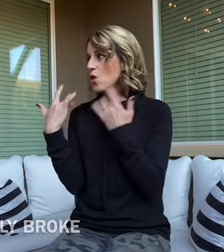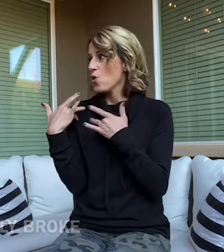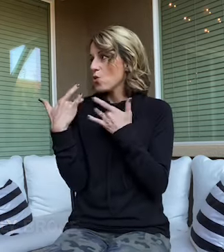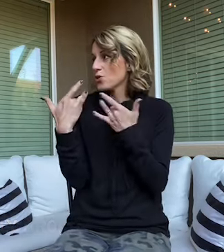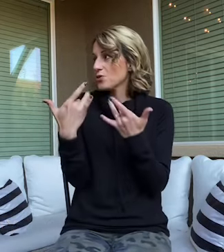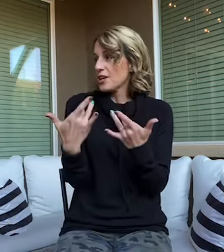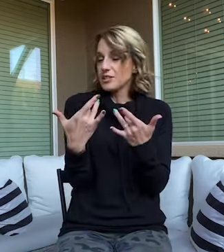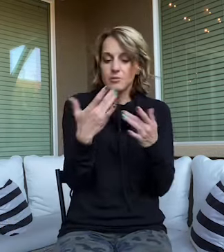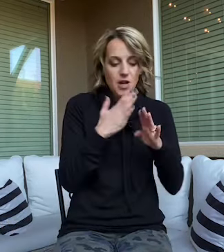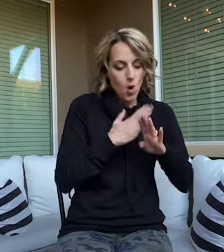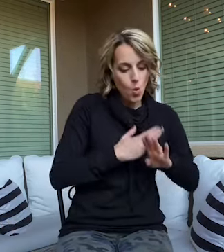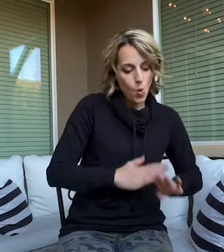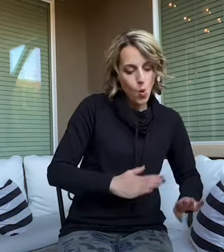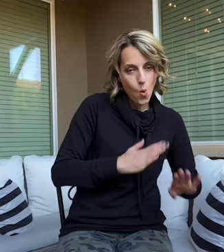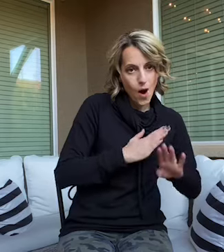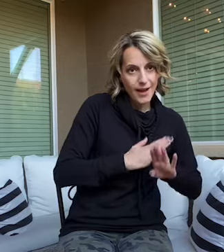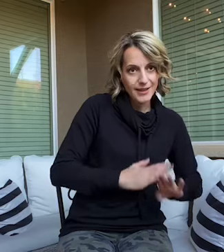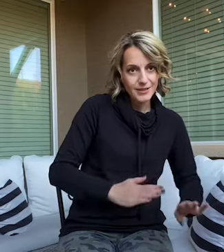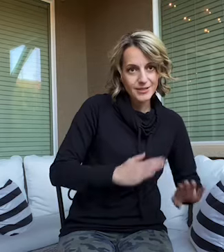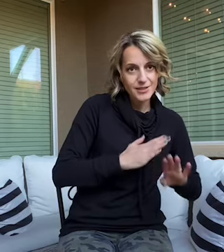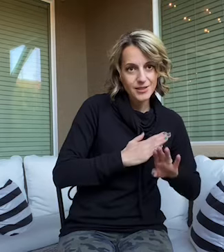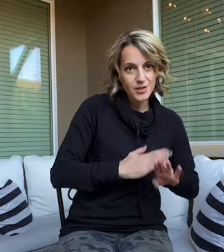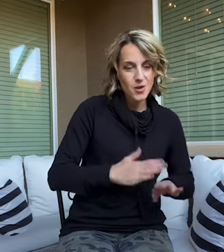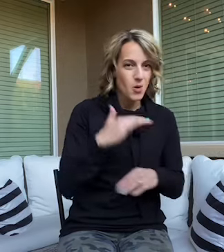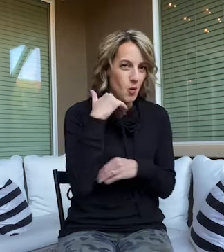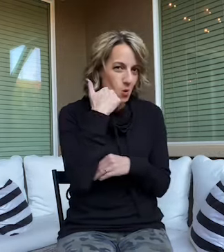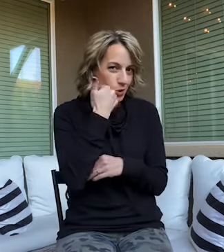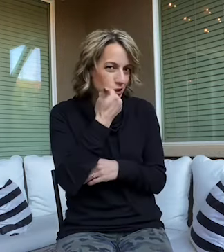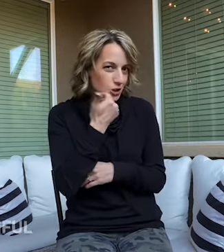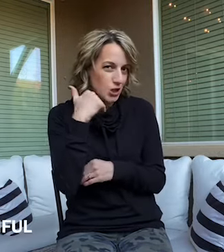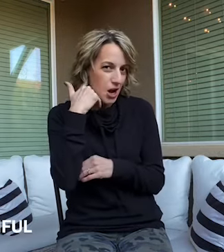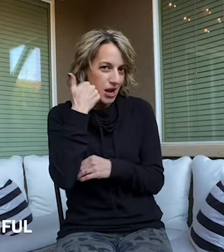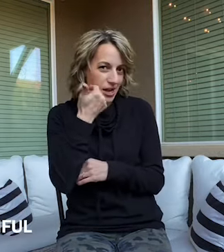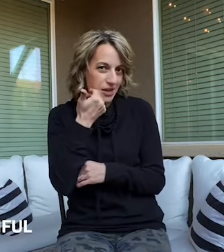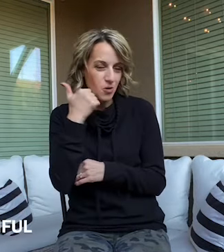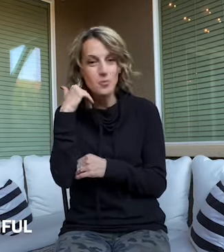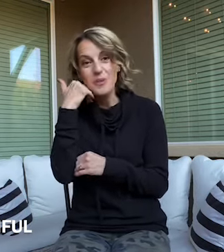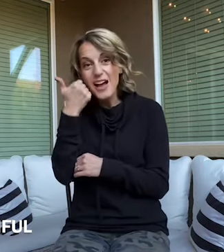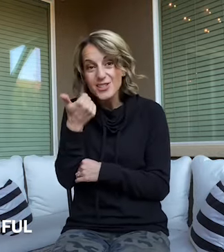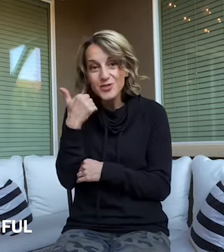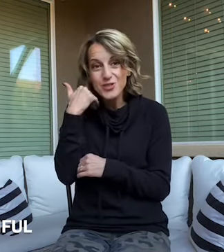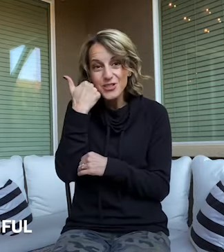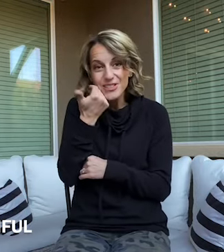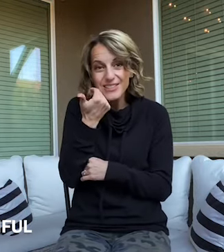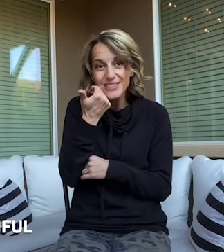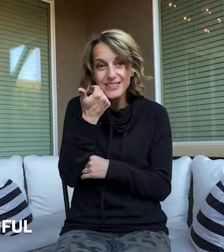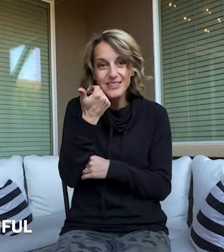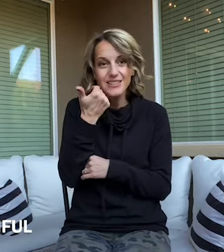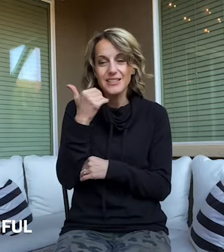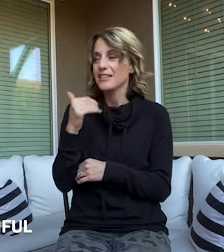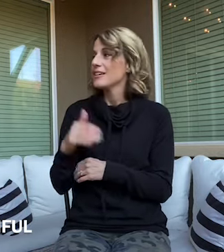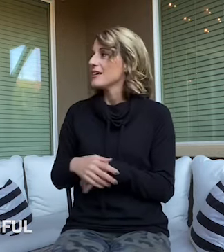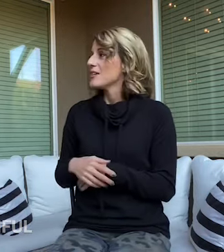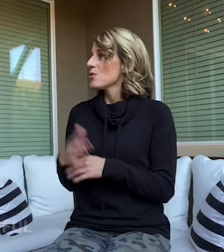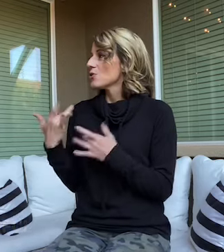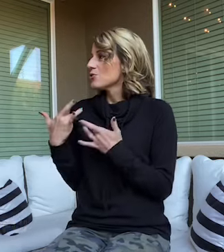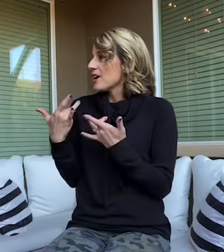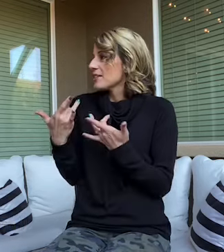Or you tend to be quiet or shy or bashful. Or you tend to